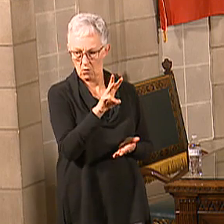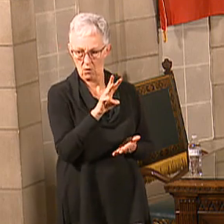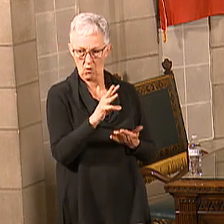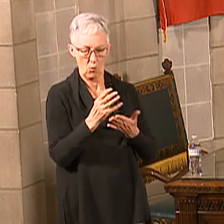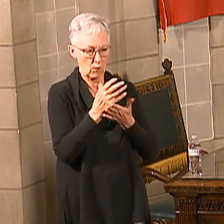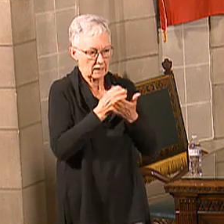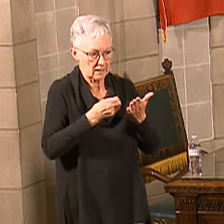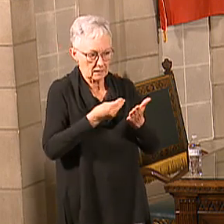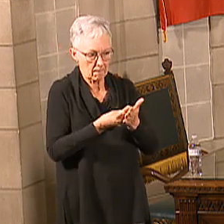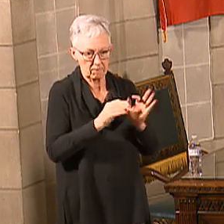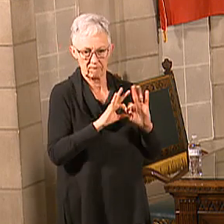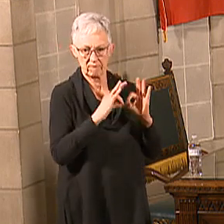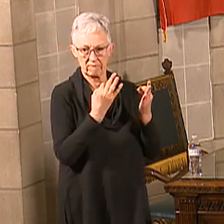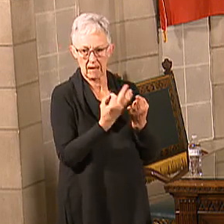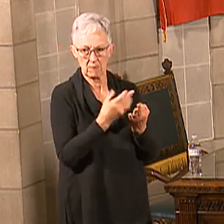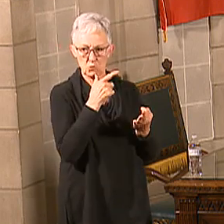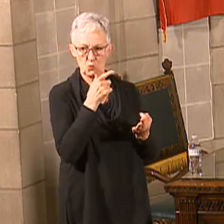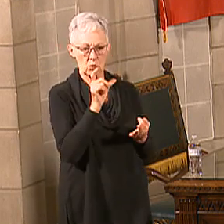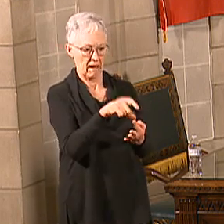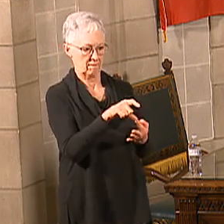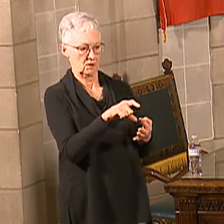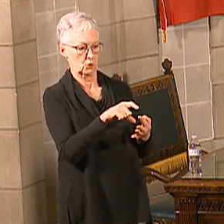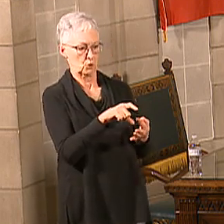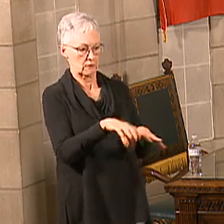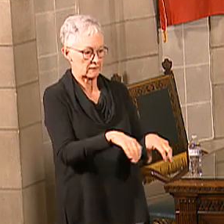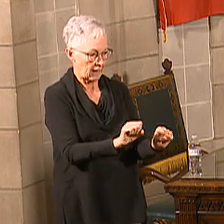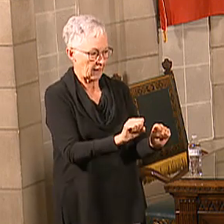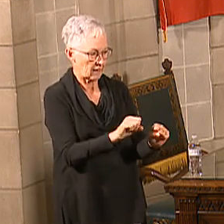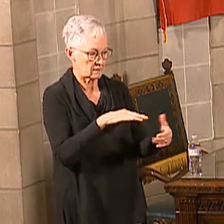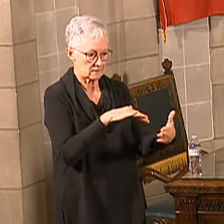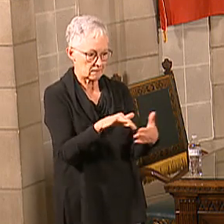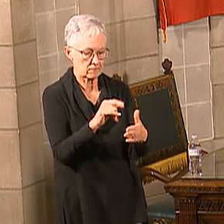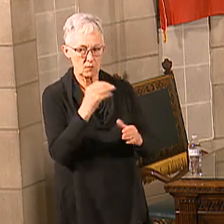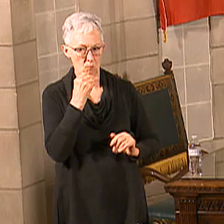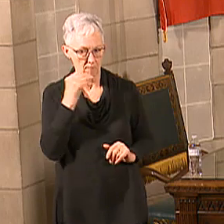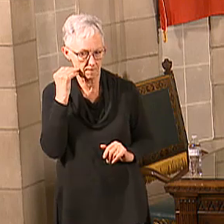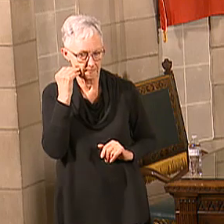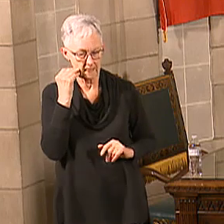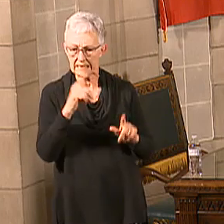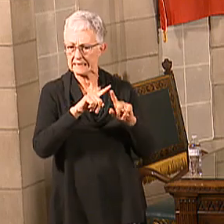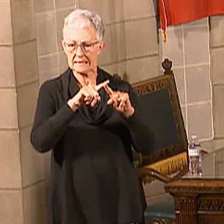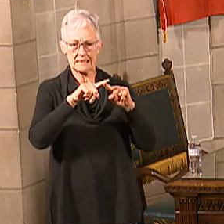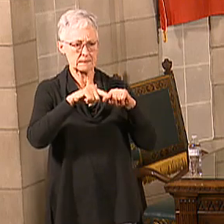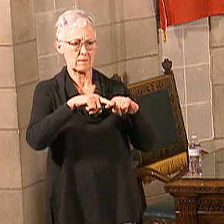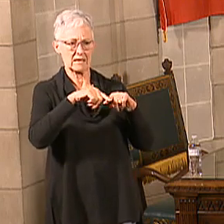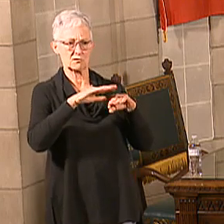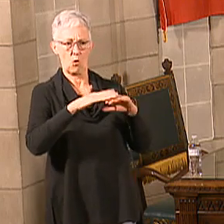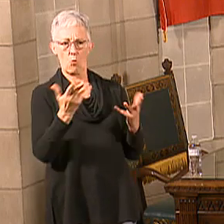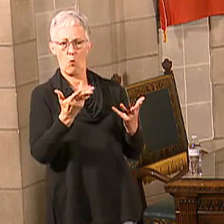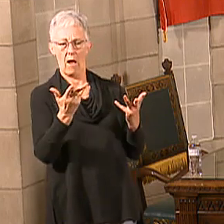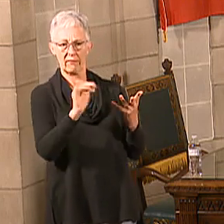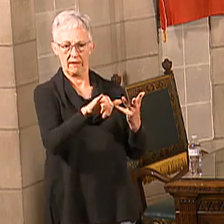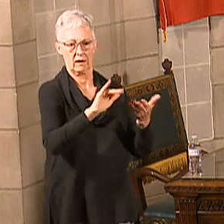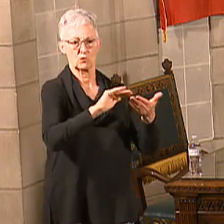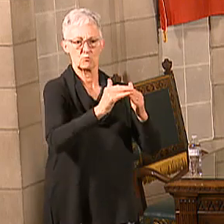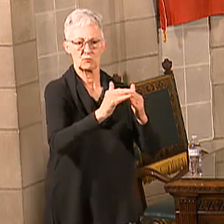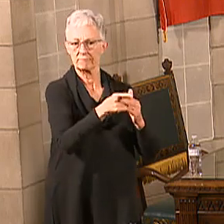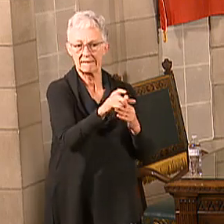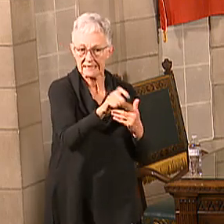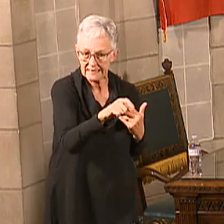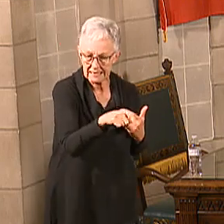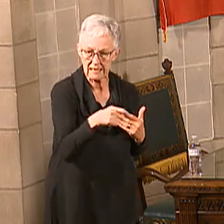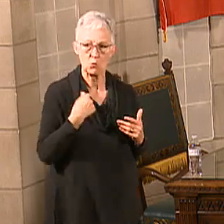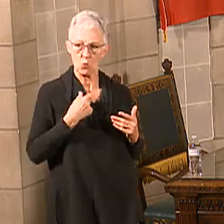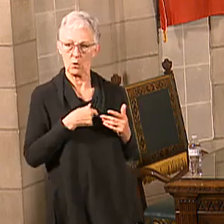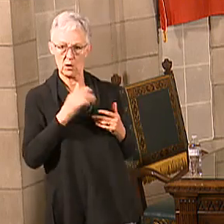own homes. It all depends on what that community's needs are. These community collaborations assure that the